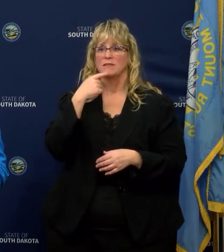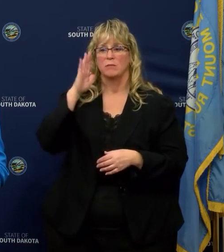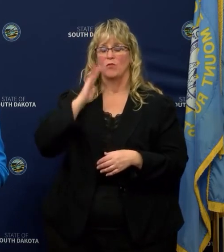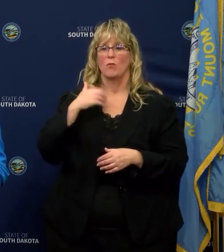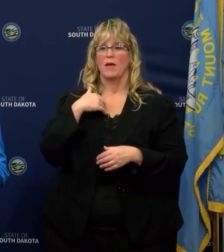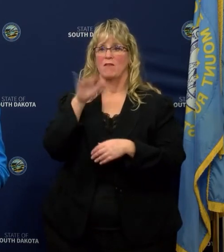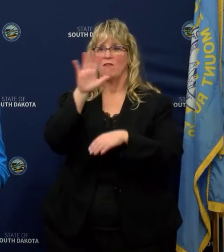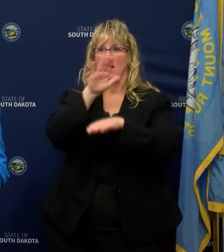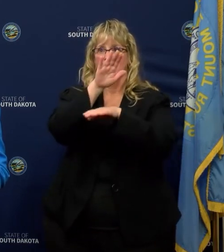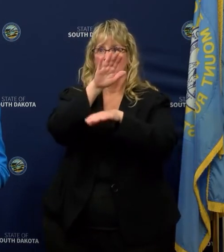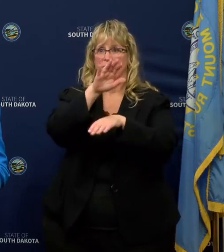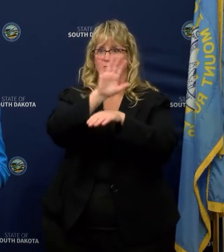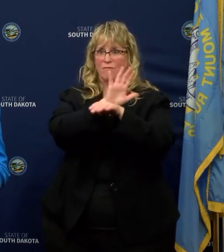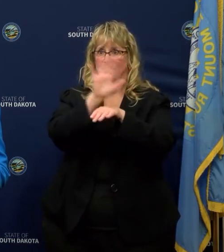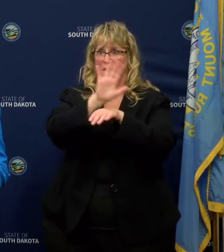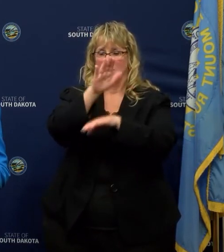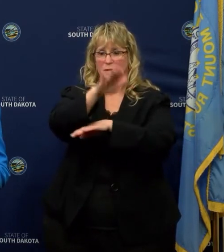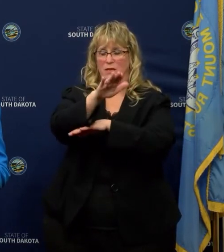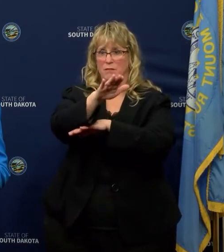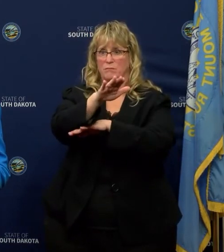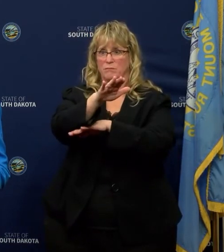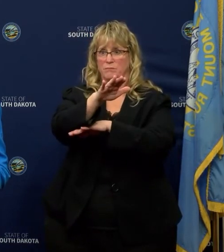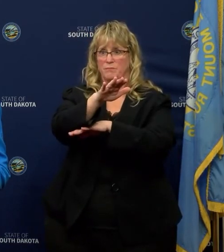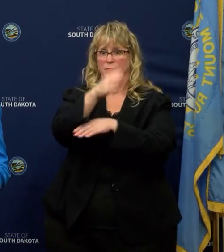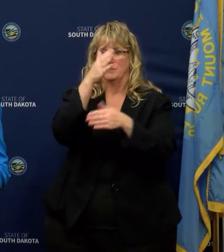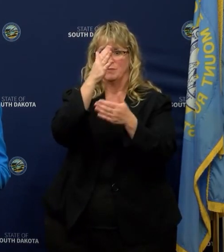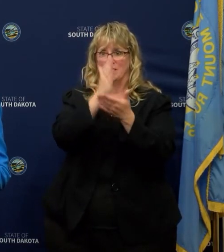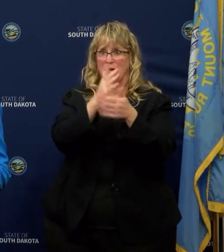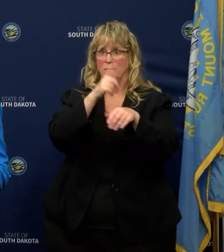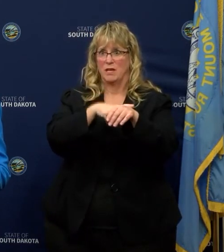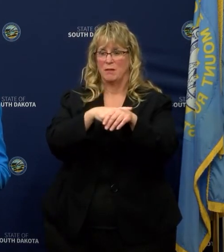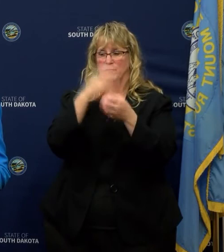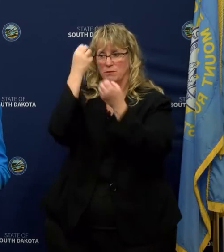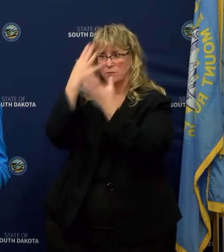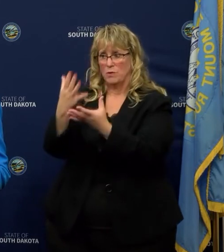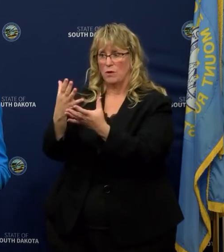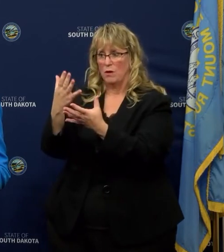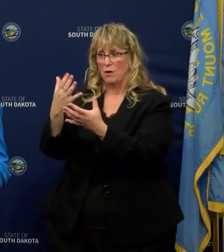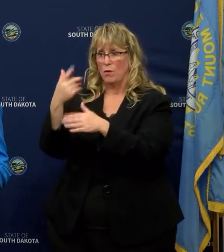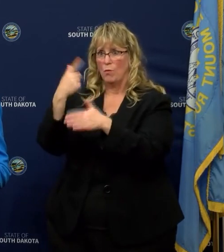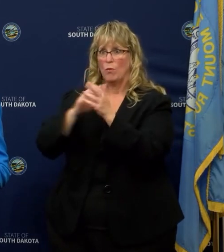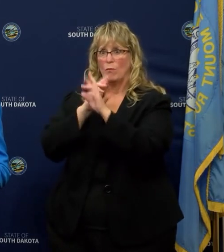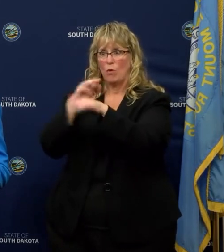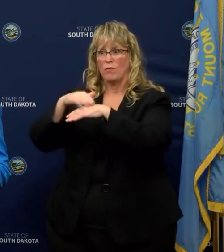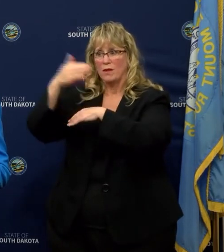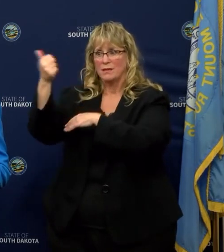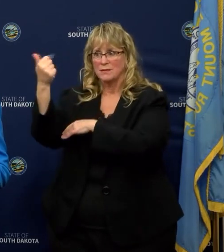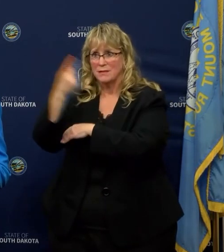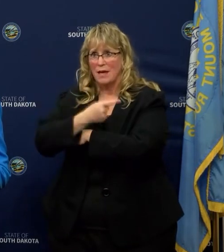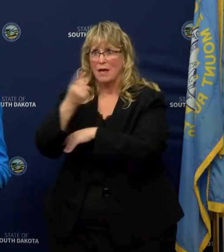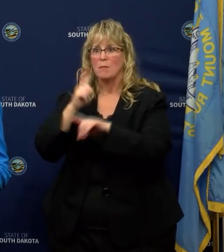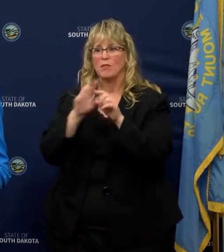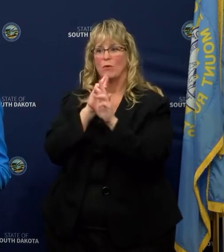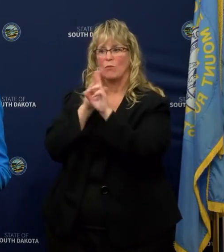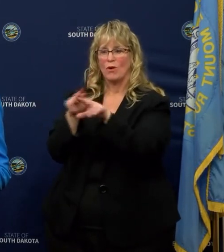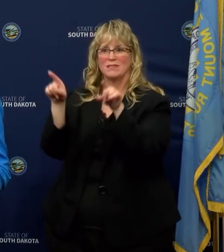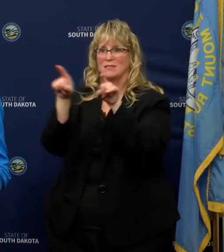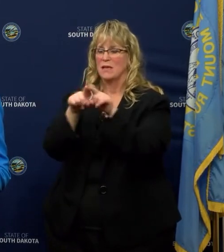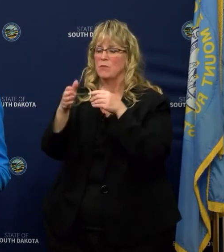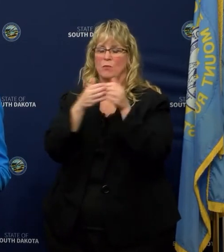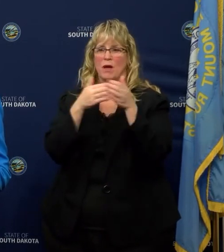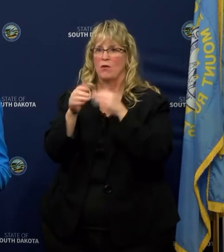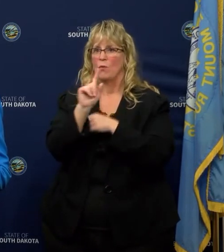we can start to notify individuals and start to investigate those cases in terms of what we report the next day. But the reporting requirements are the same